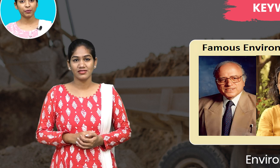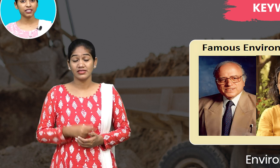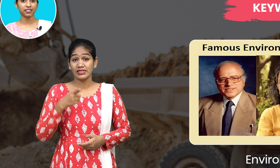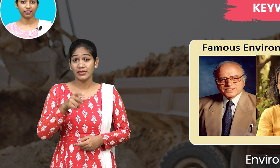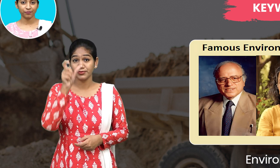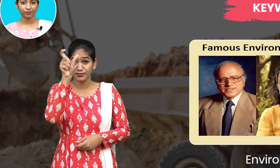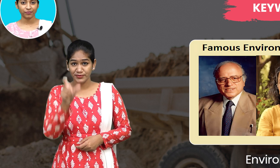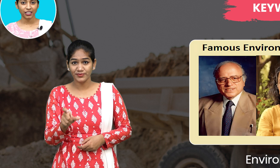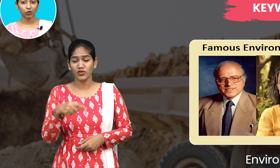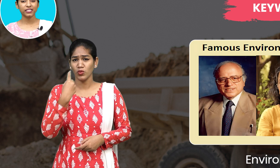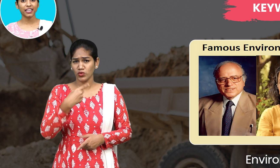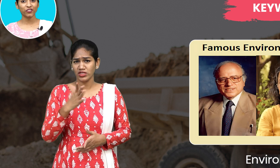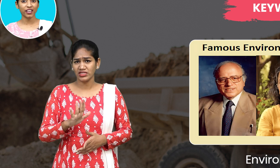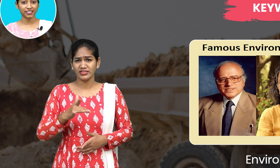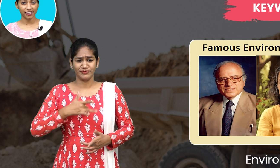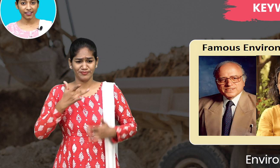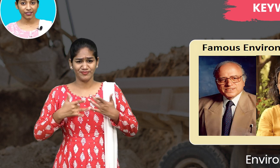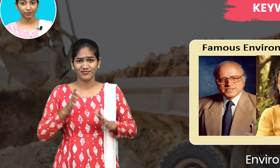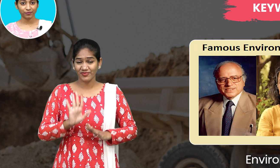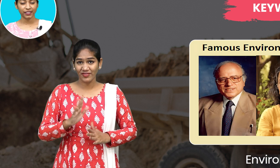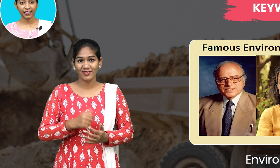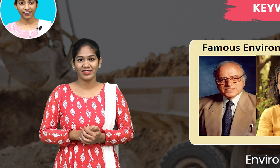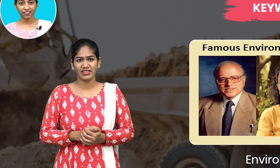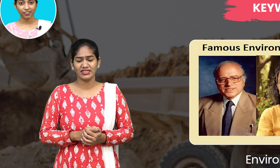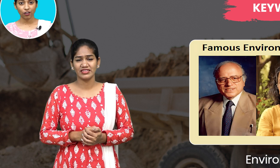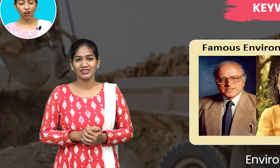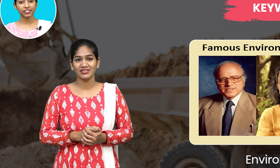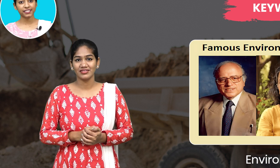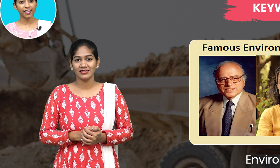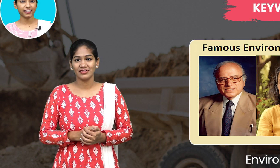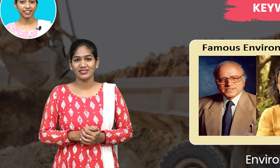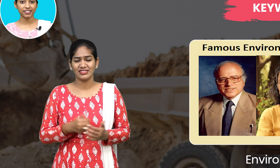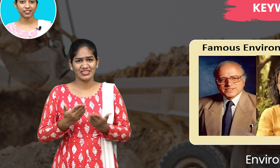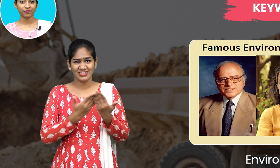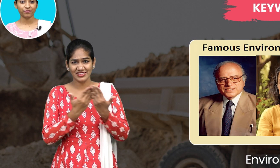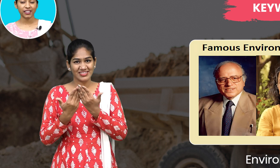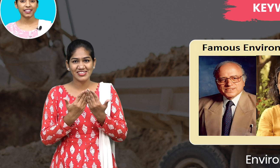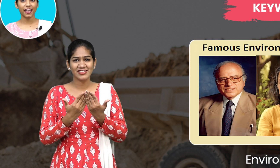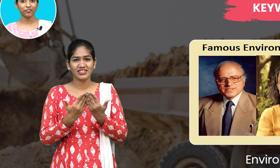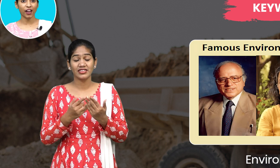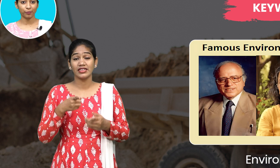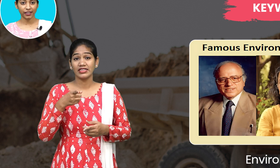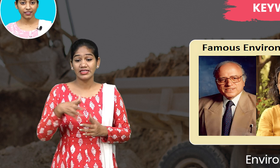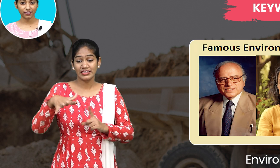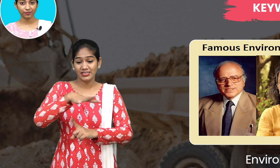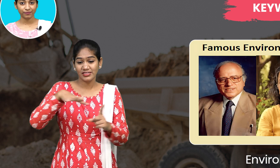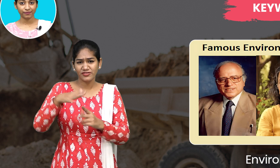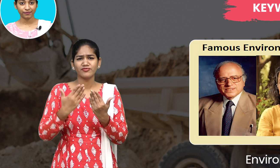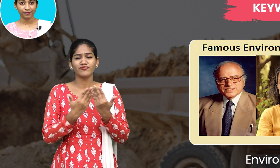a person who is interested in or studies the